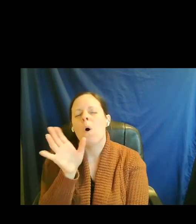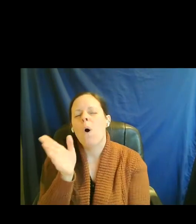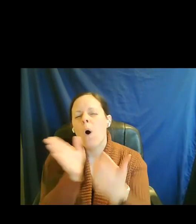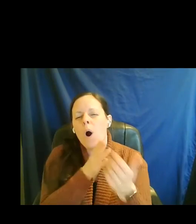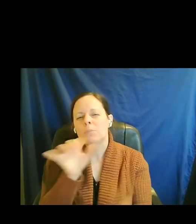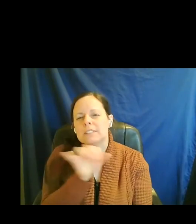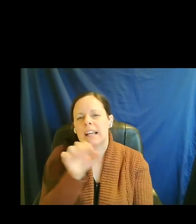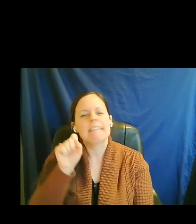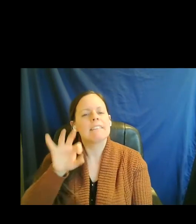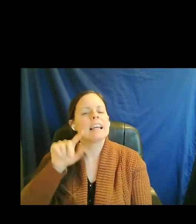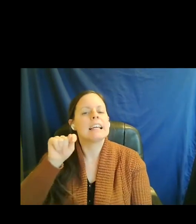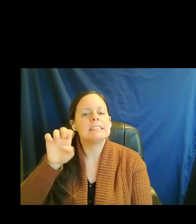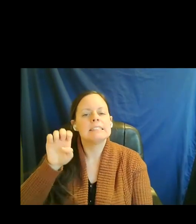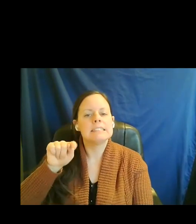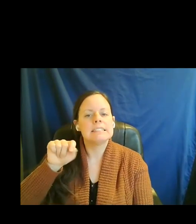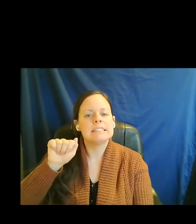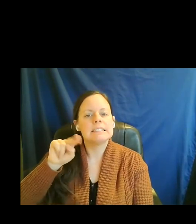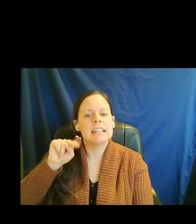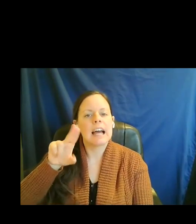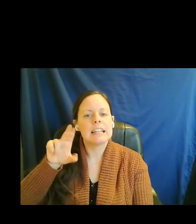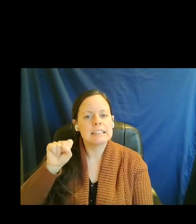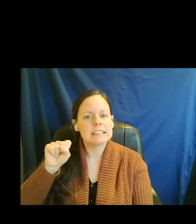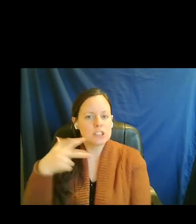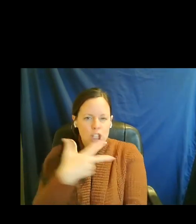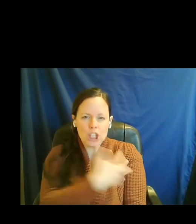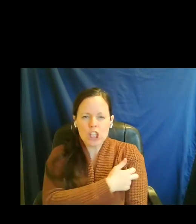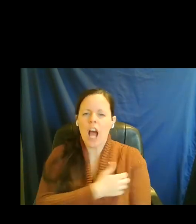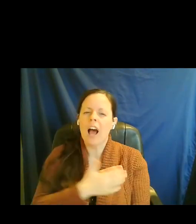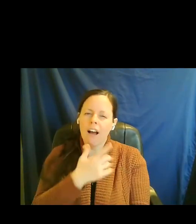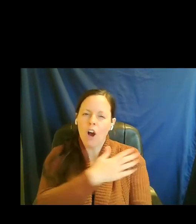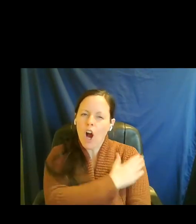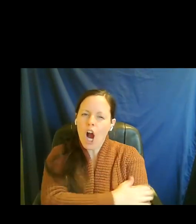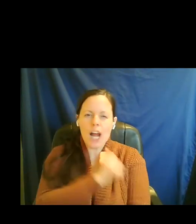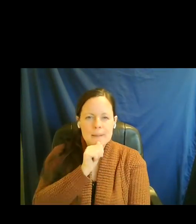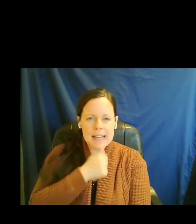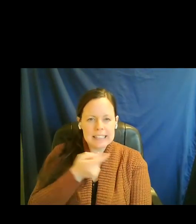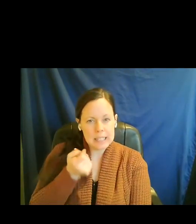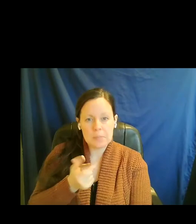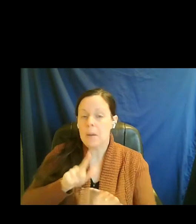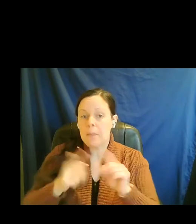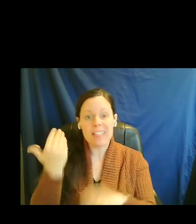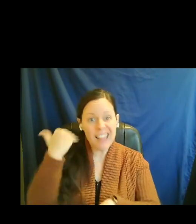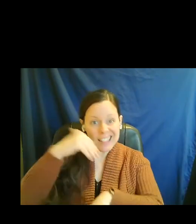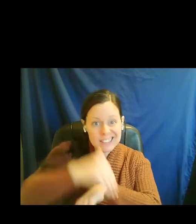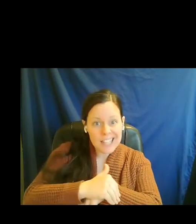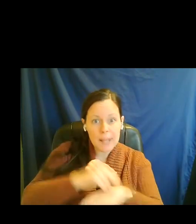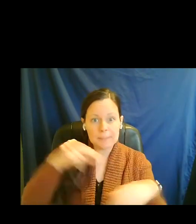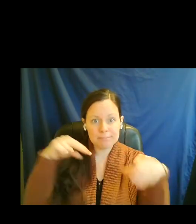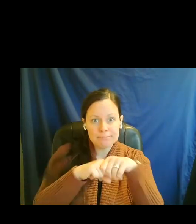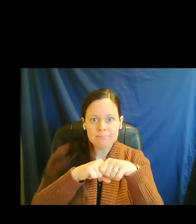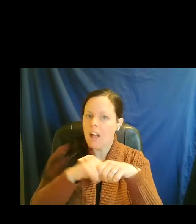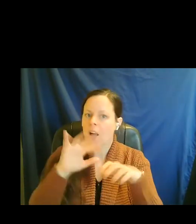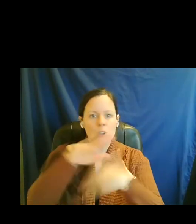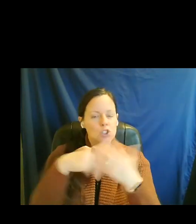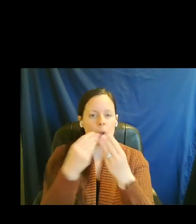if you had a tetanus shot, sometimes your arm aches a little bit. By the time I went to bed last night, that was all gone. So I am